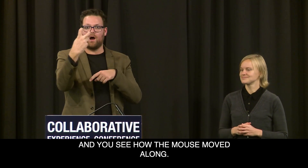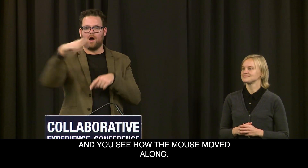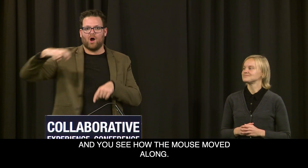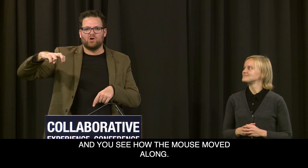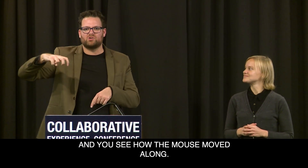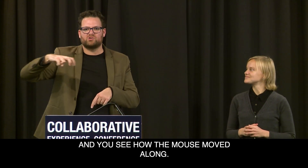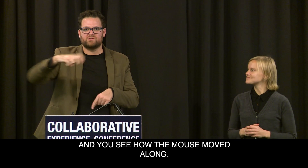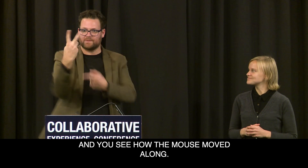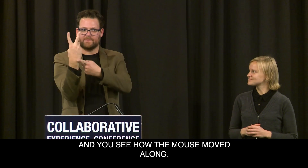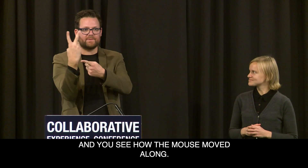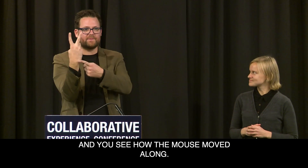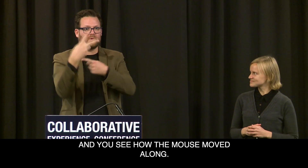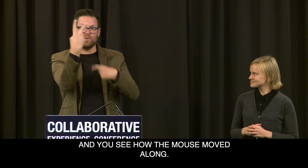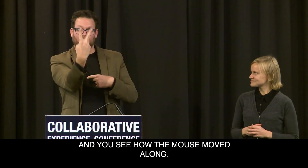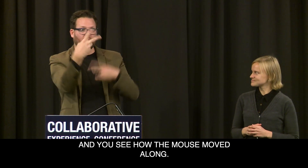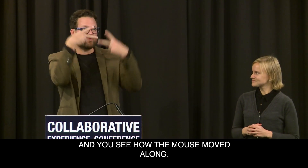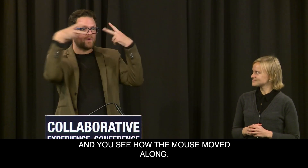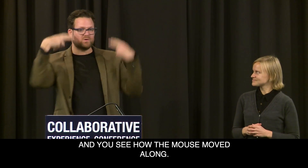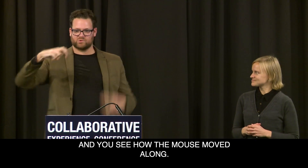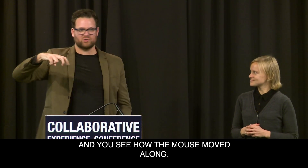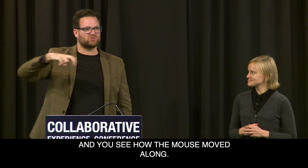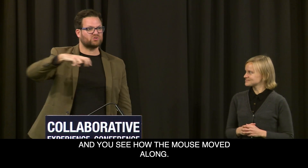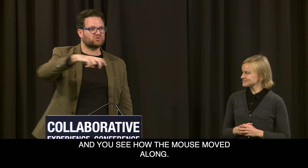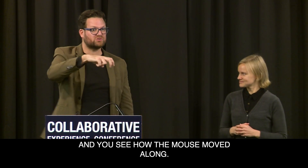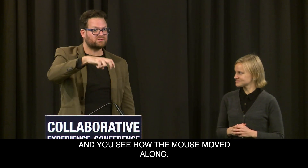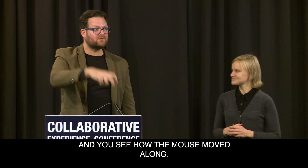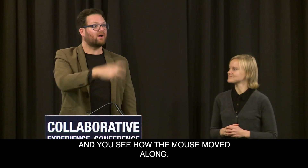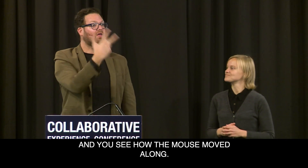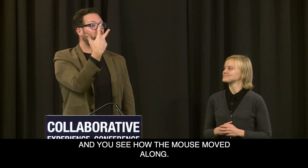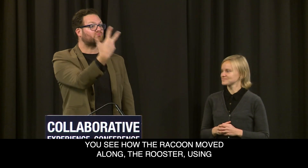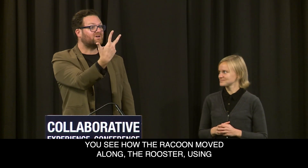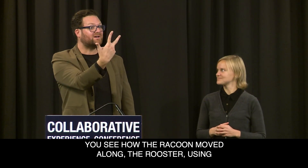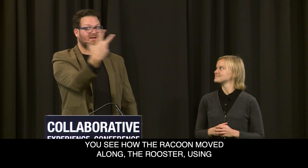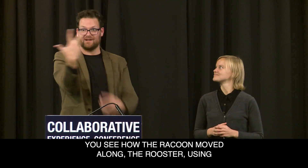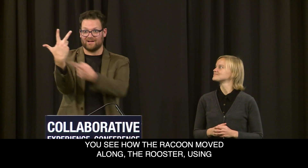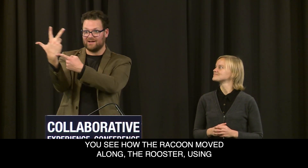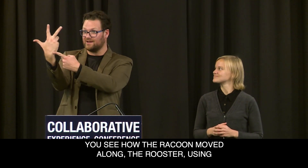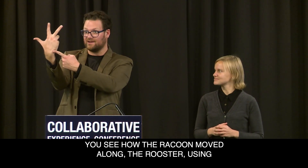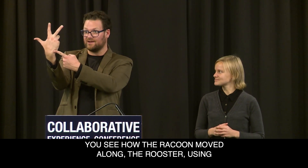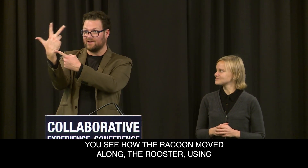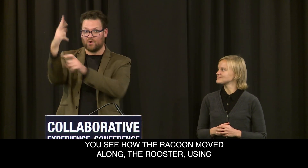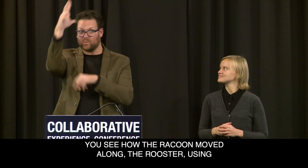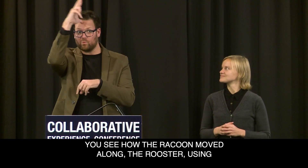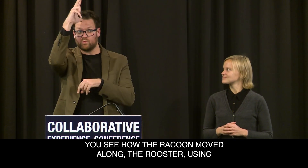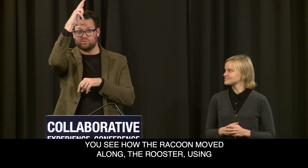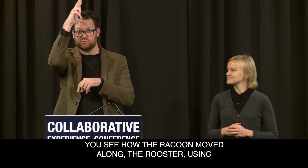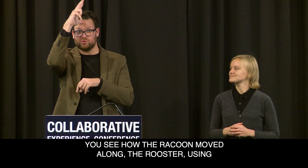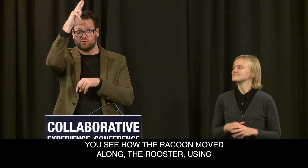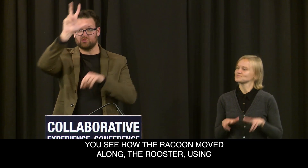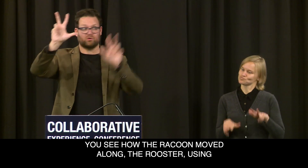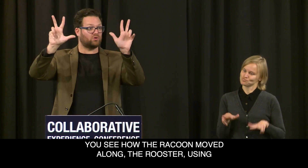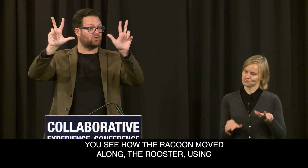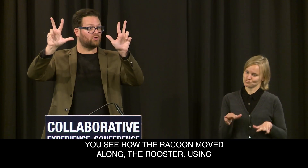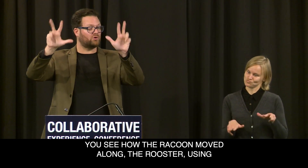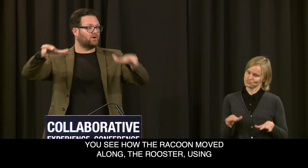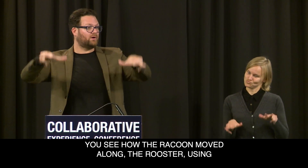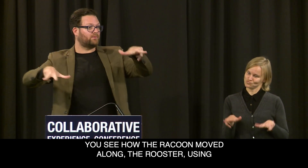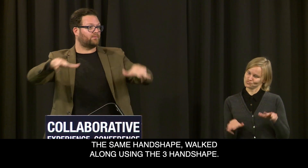see how the mouse moved along. You see how the raccoon moved along. The rooster, using the